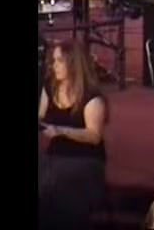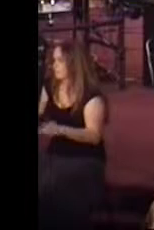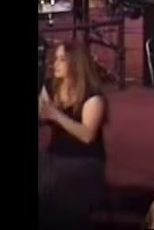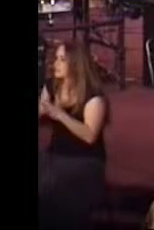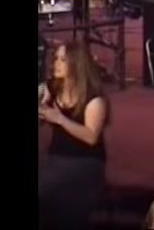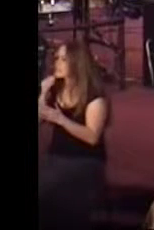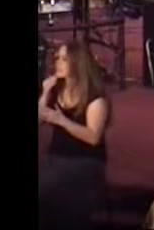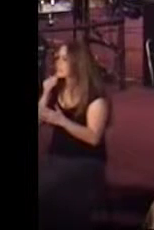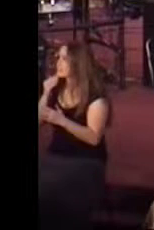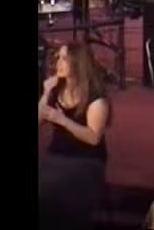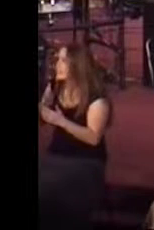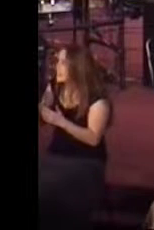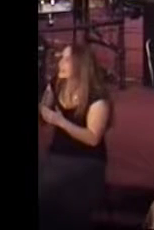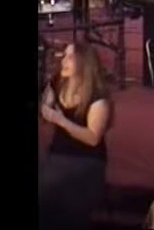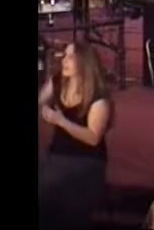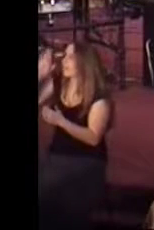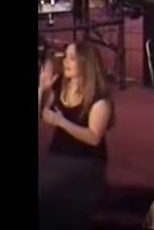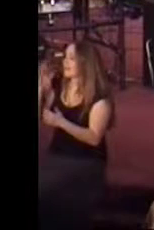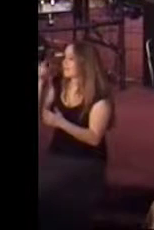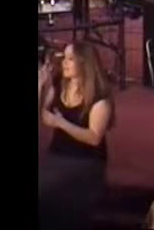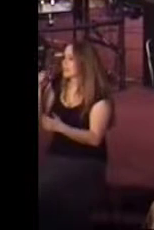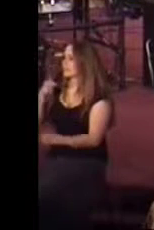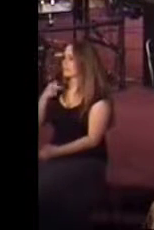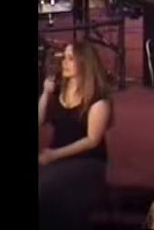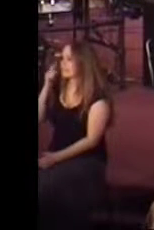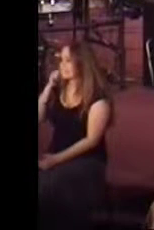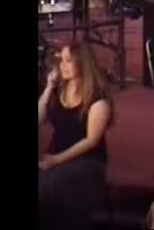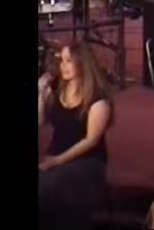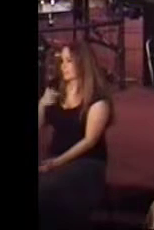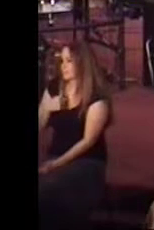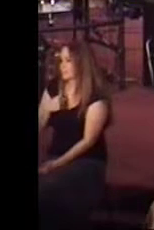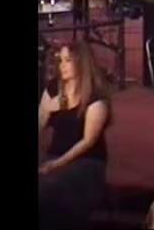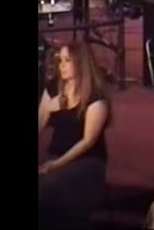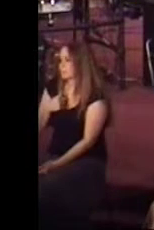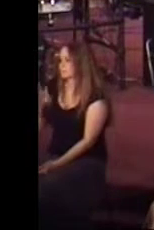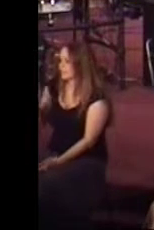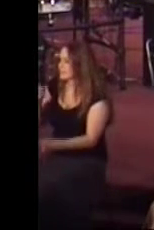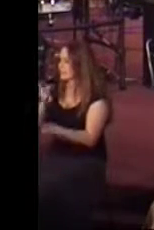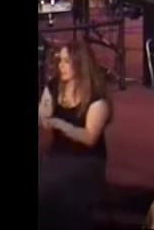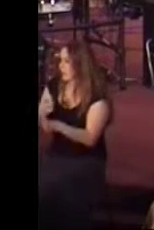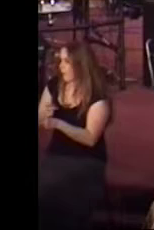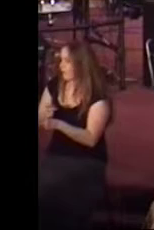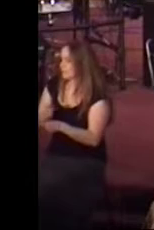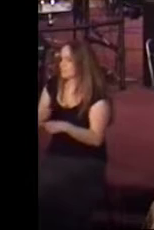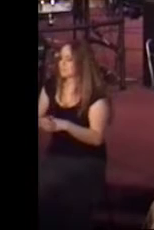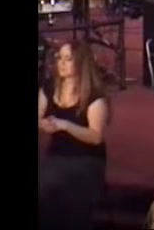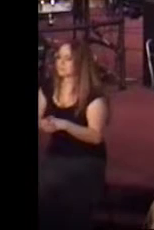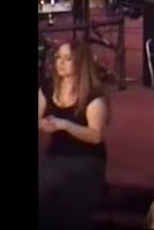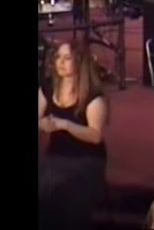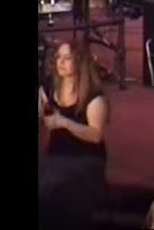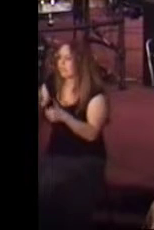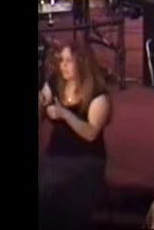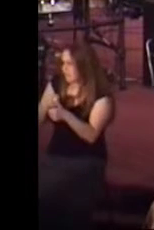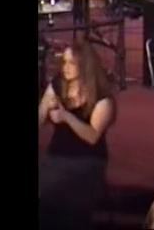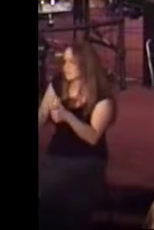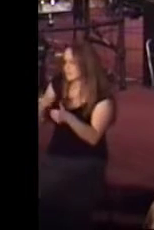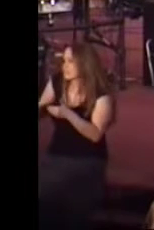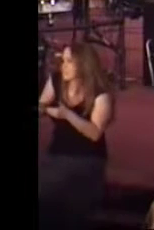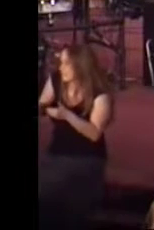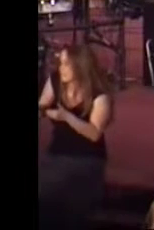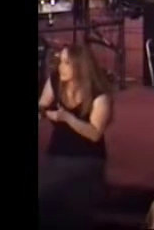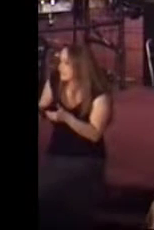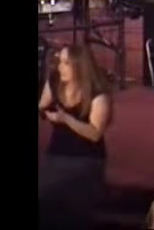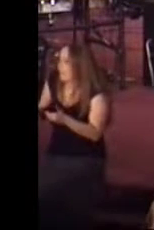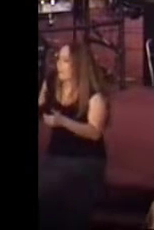me. And I'll tell you, that is hard. That first one is kind of easier for us. We kind of wrap our heads around that. We're like, okay,